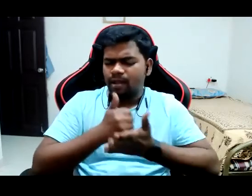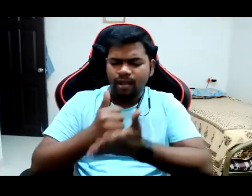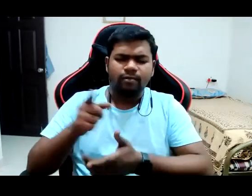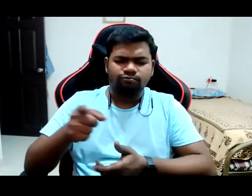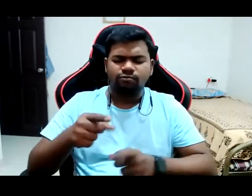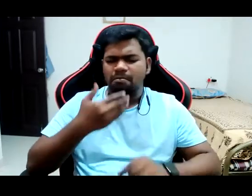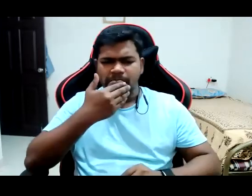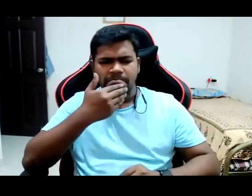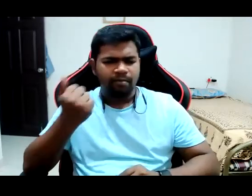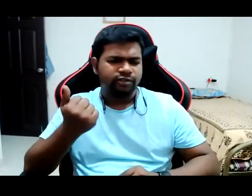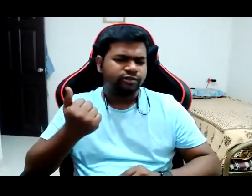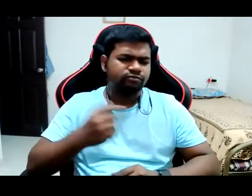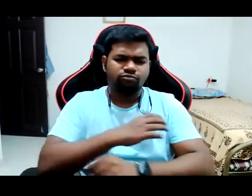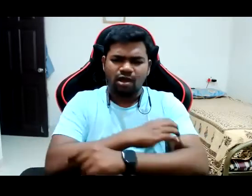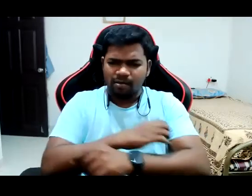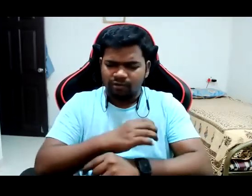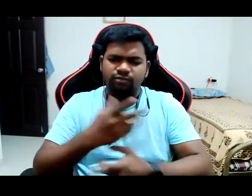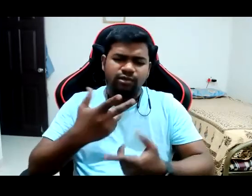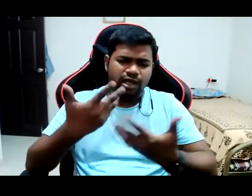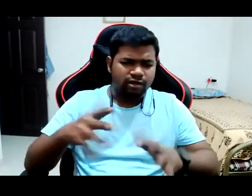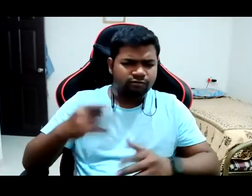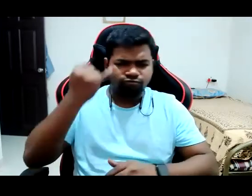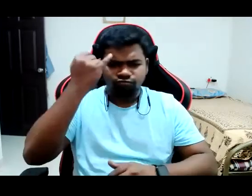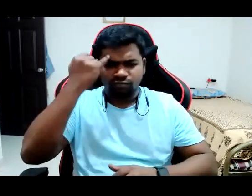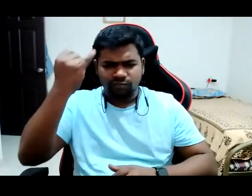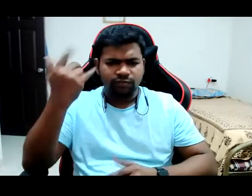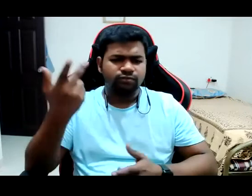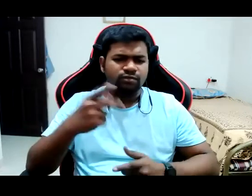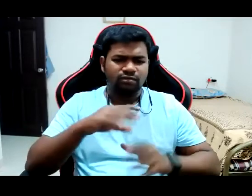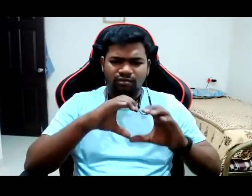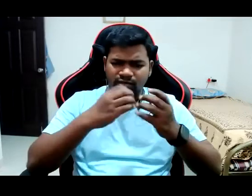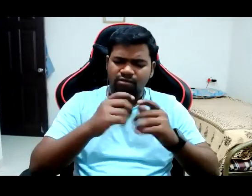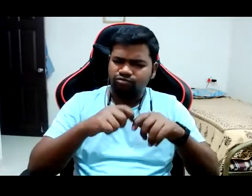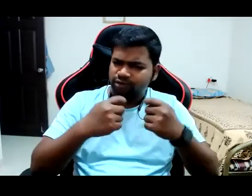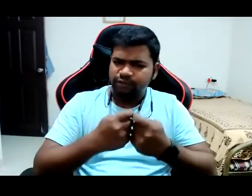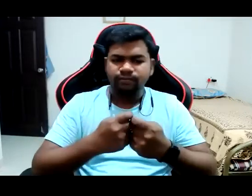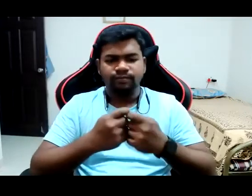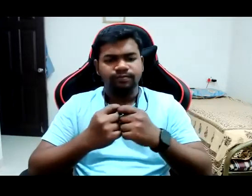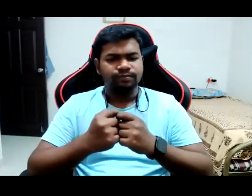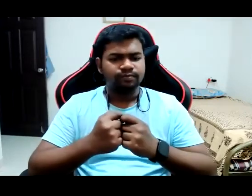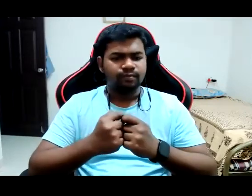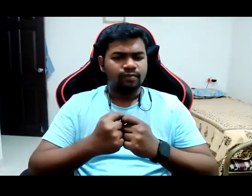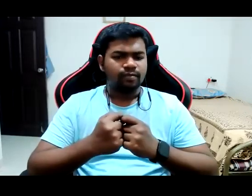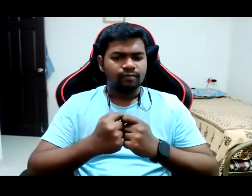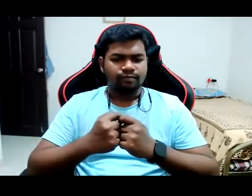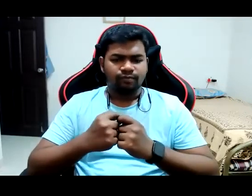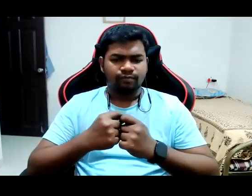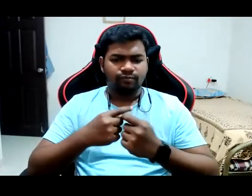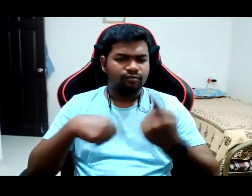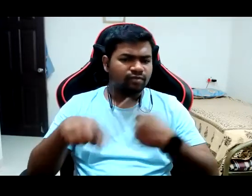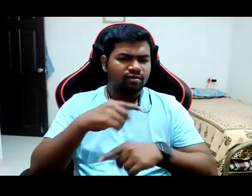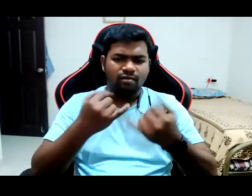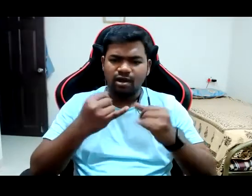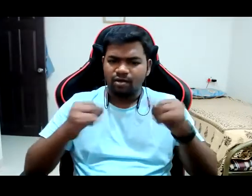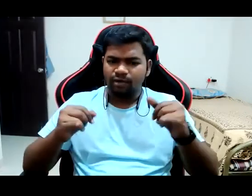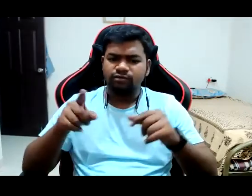We can kind of share our perspective with you, me and the rest of the organizers in the team. But ultimately, these are independent judges who get to